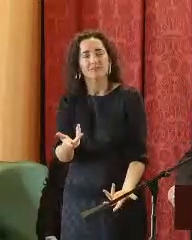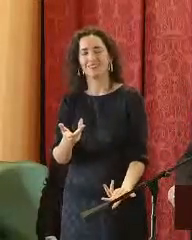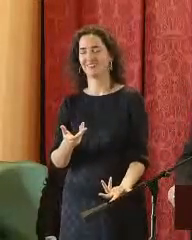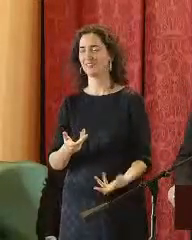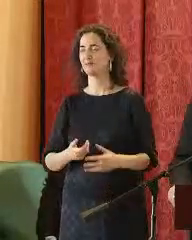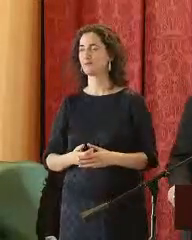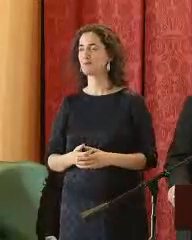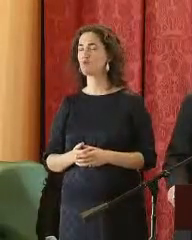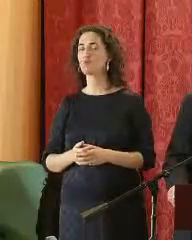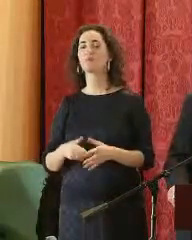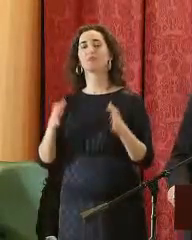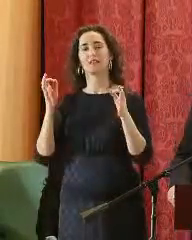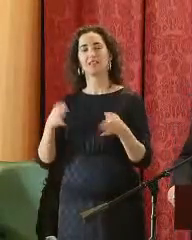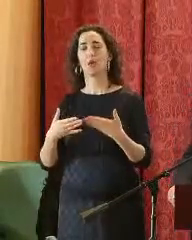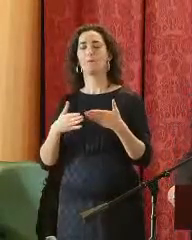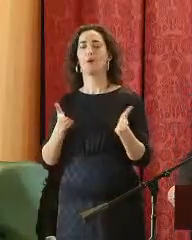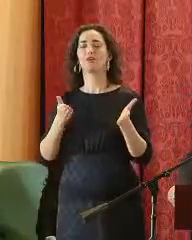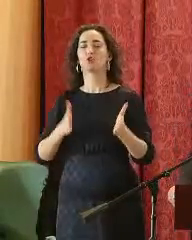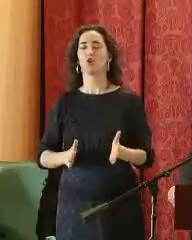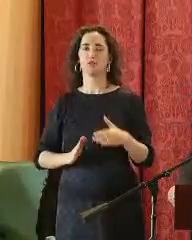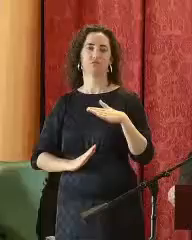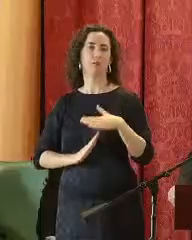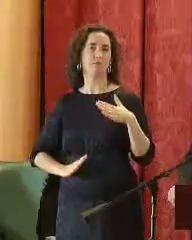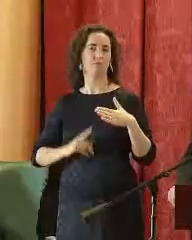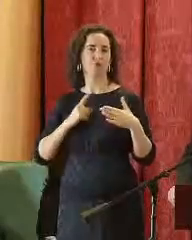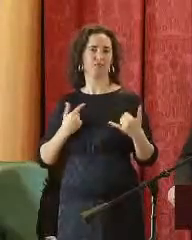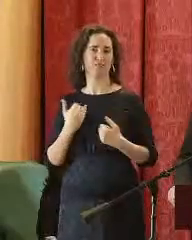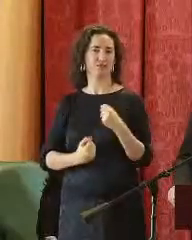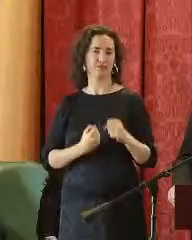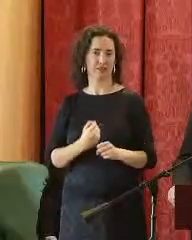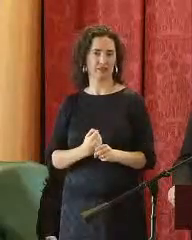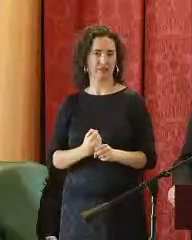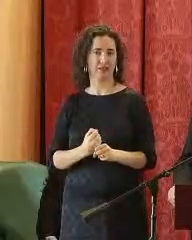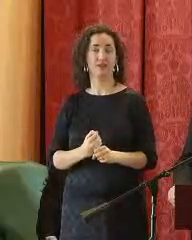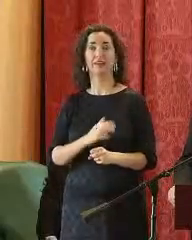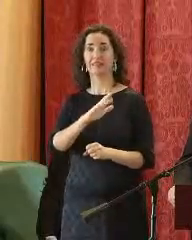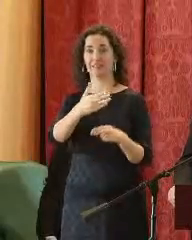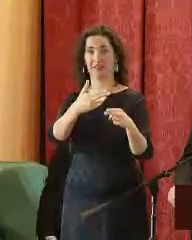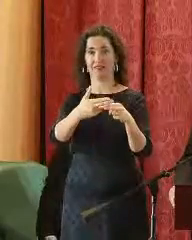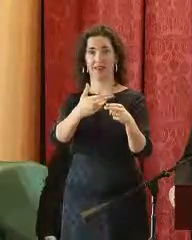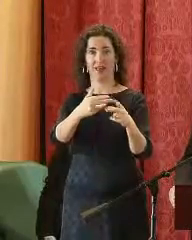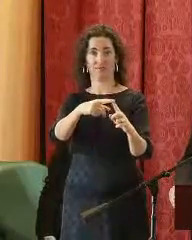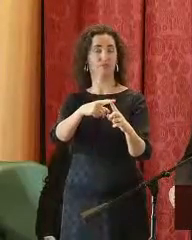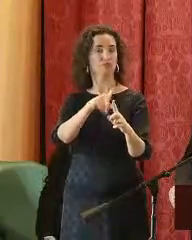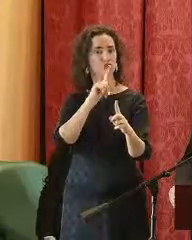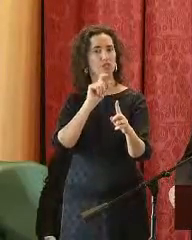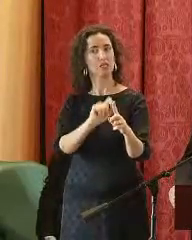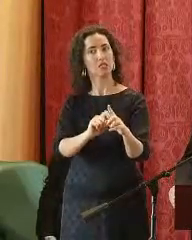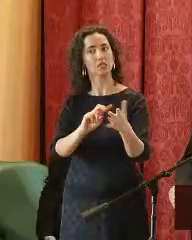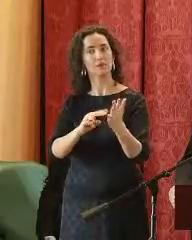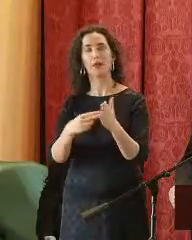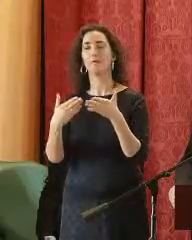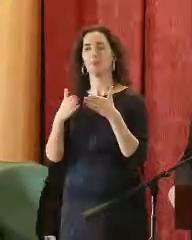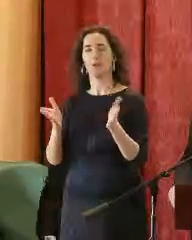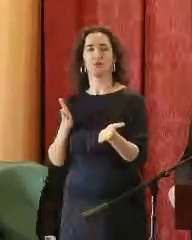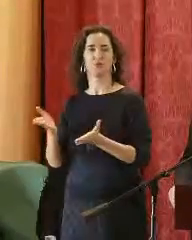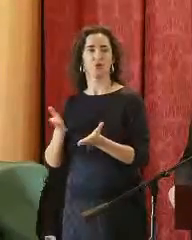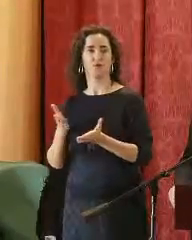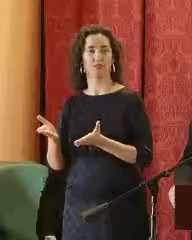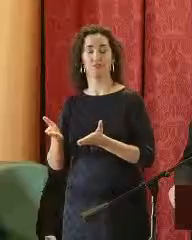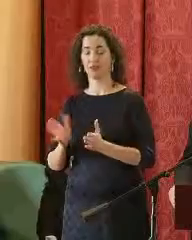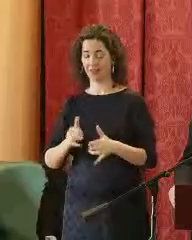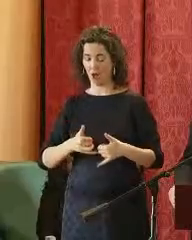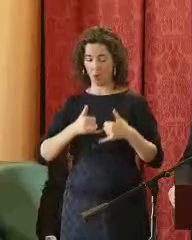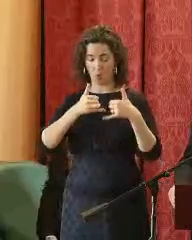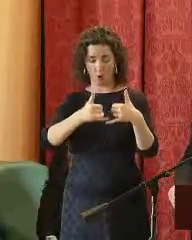We settled on Public Servant of the Year, and I think John's name is synonymous with public service. In fact, I think we ought to name the